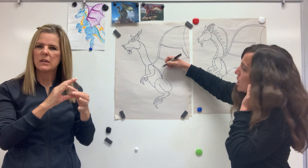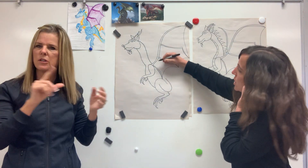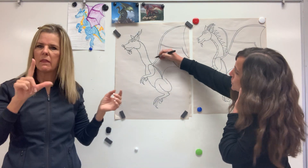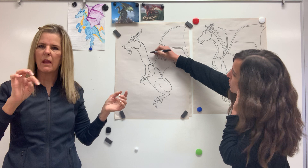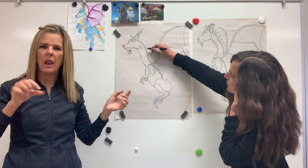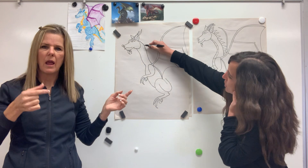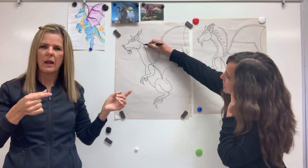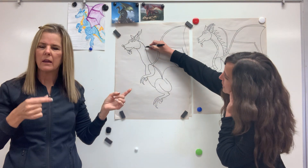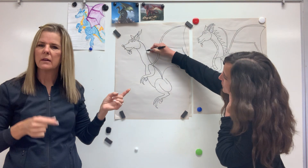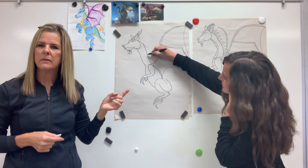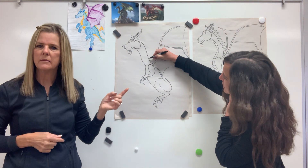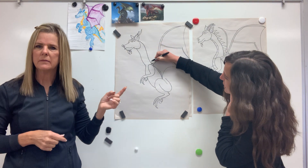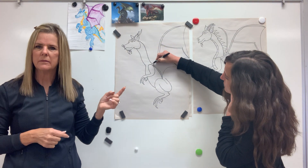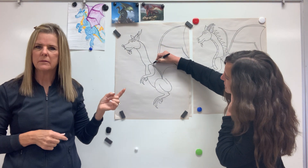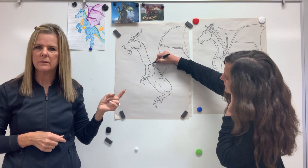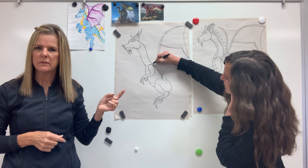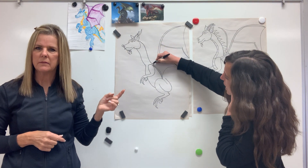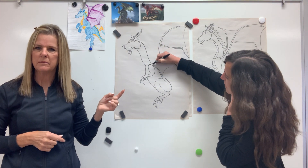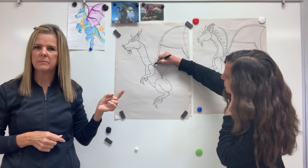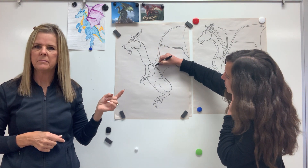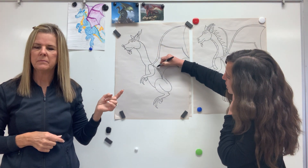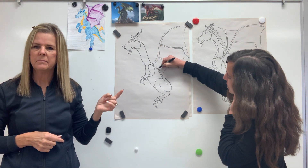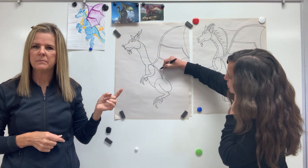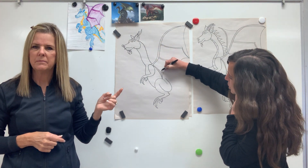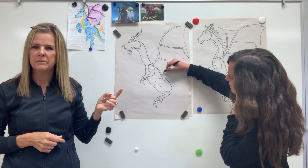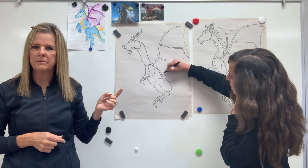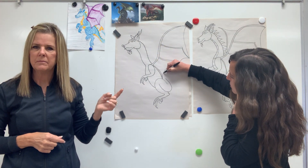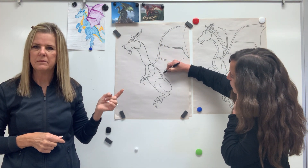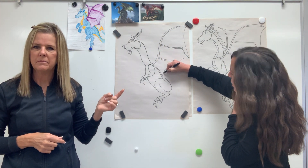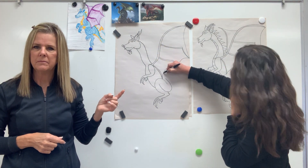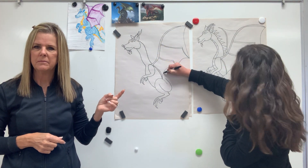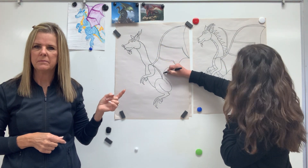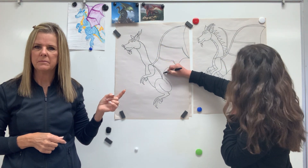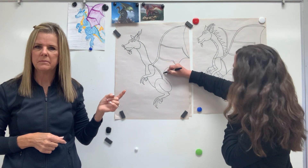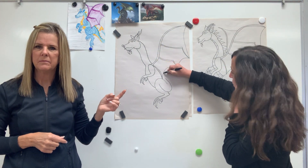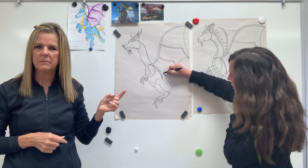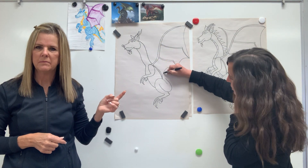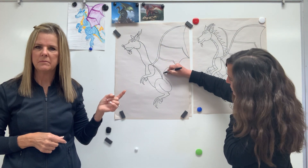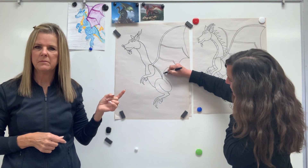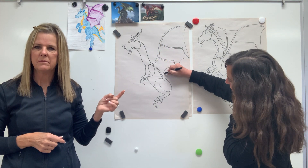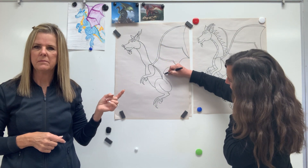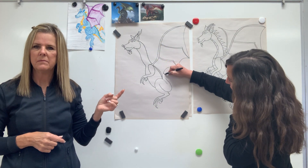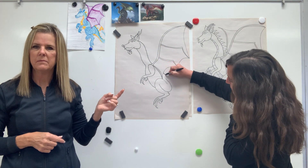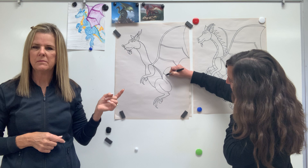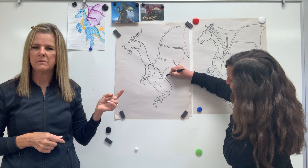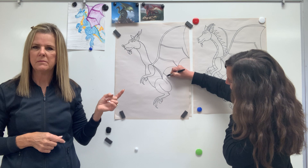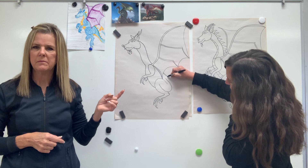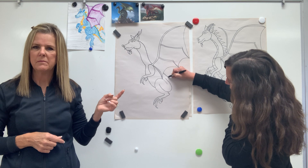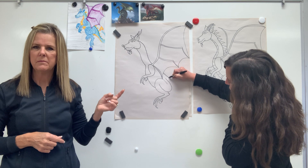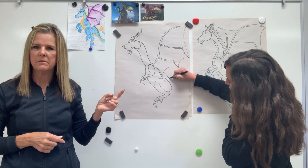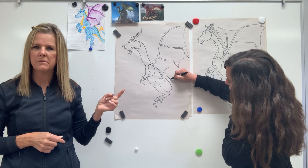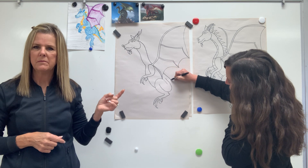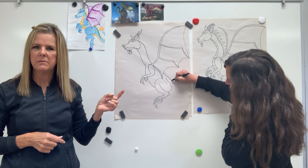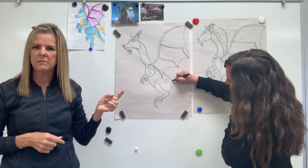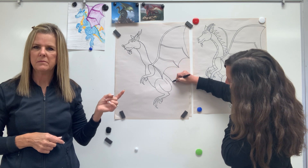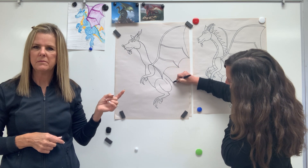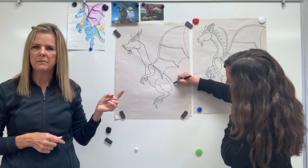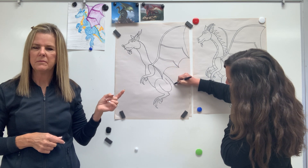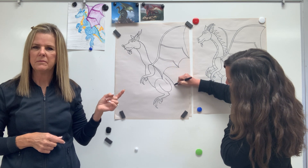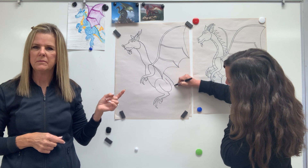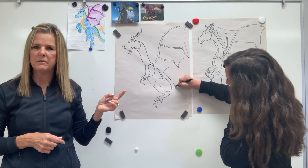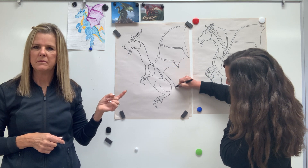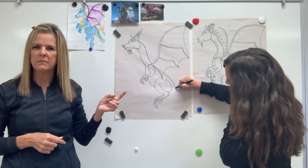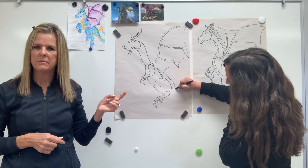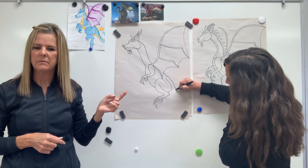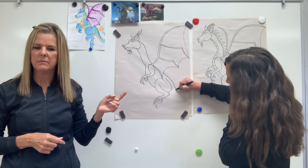leg. So I'm looking at this line, I'm gonna stop, jump over, and I'm gonna keep it pretty close to the leg, but I'm not gonna touch it, and just gonna